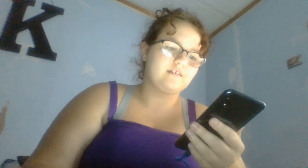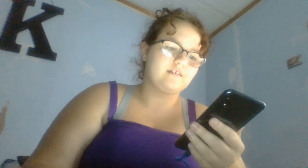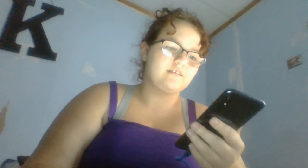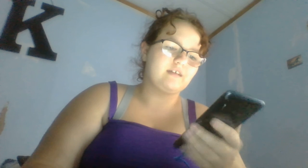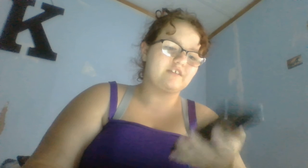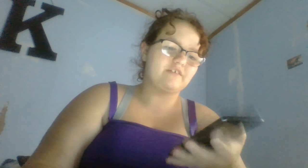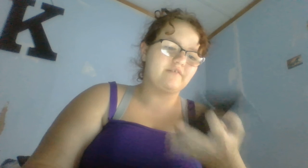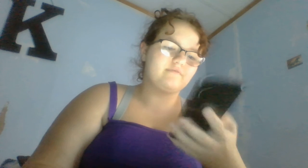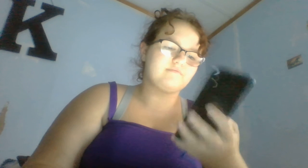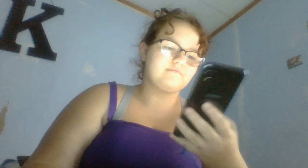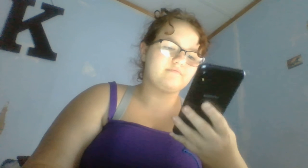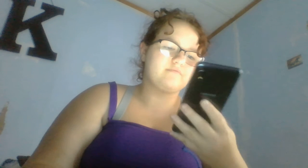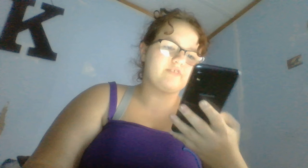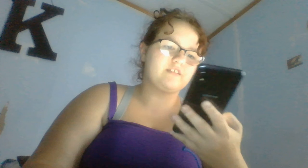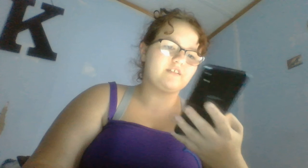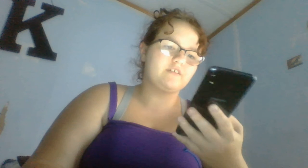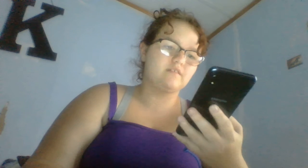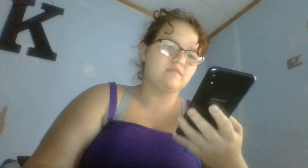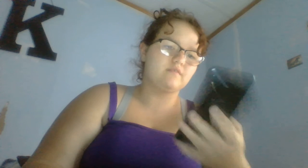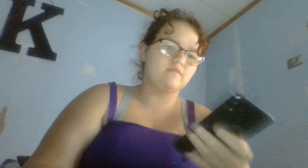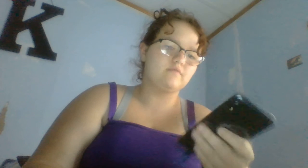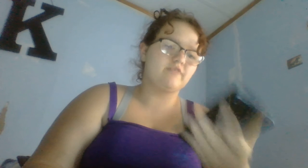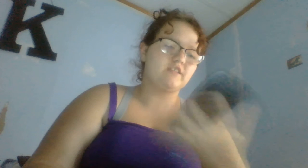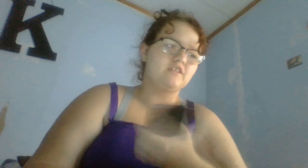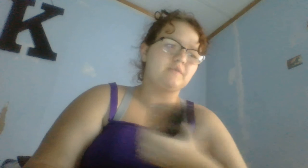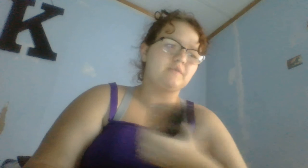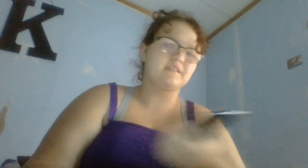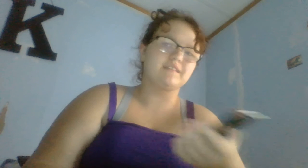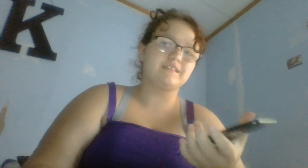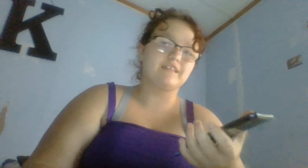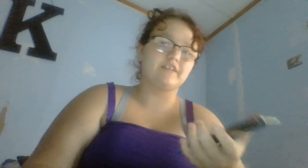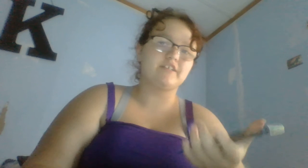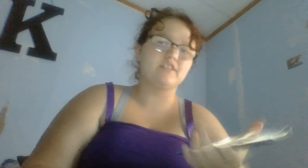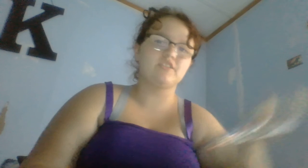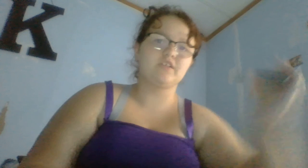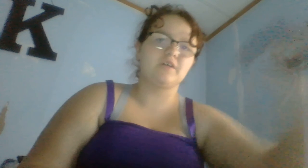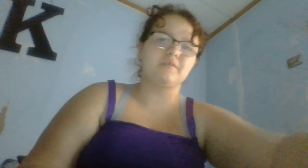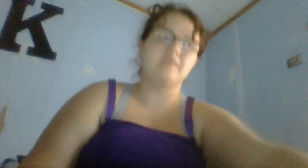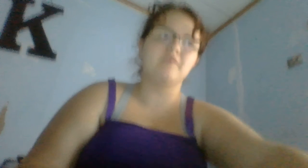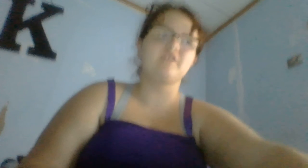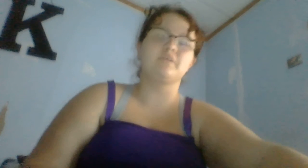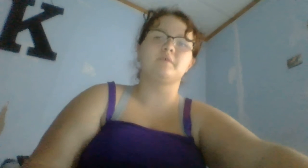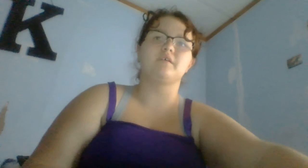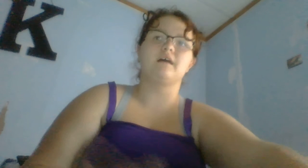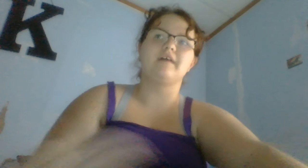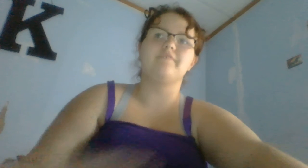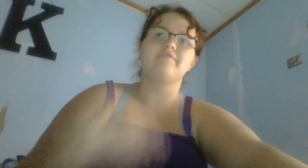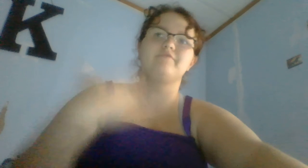yeah so 52 52 weeks is an entire year so and one year we'll have